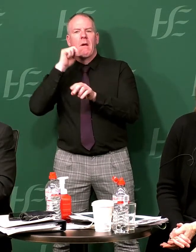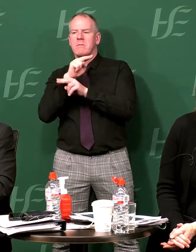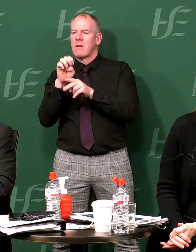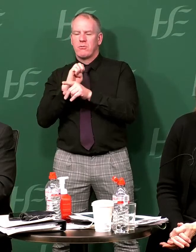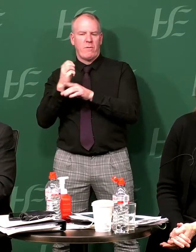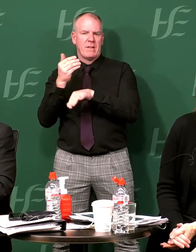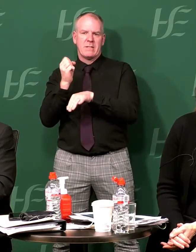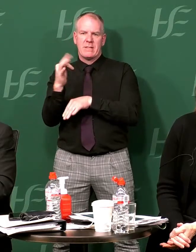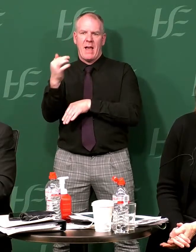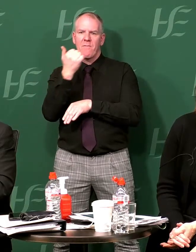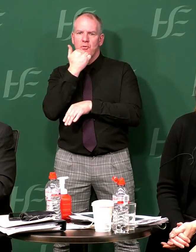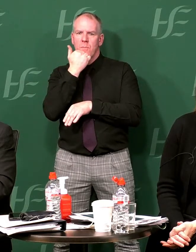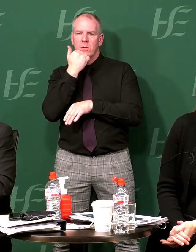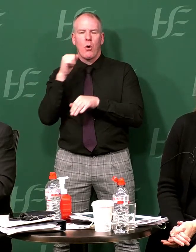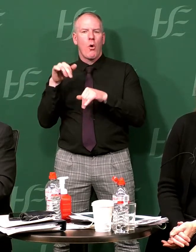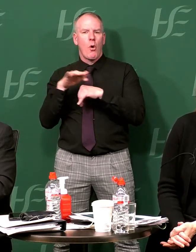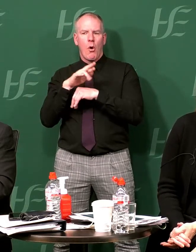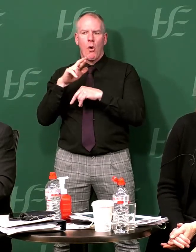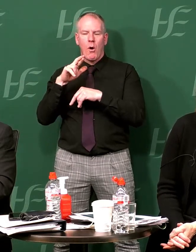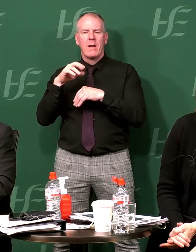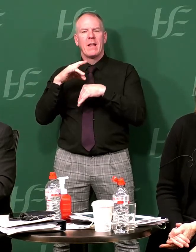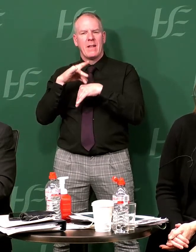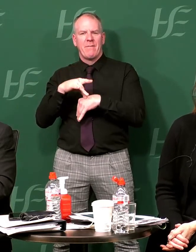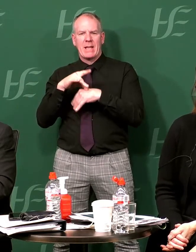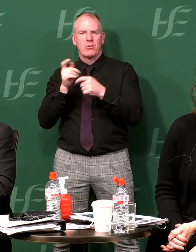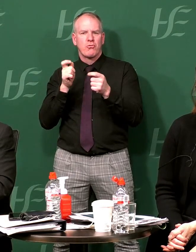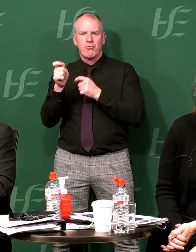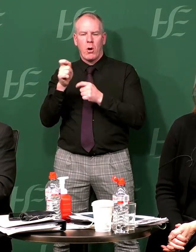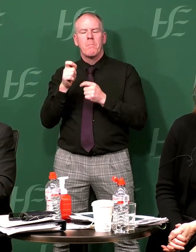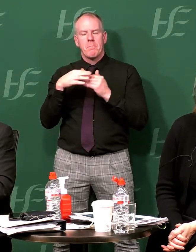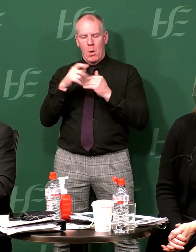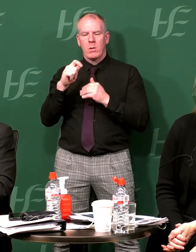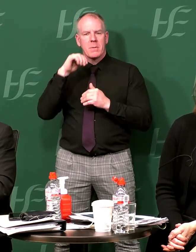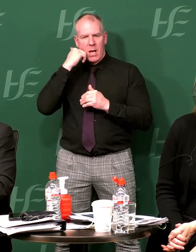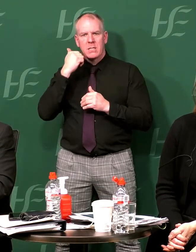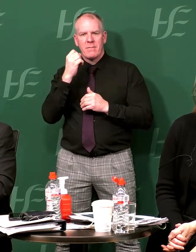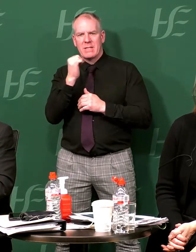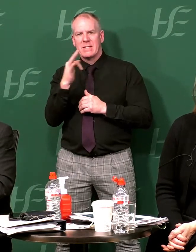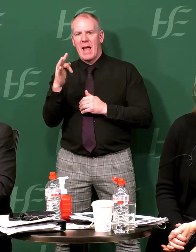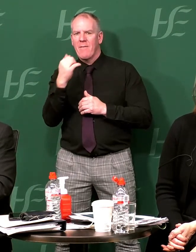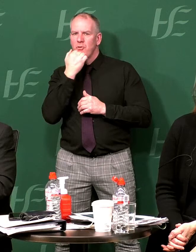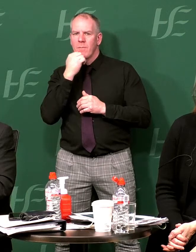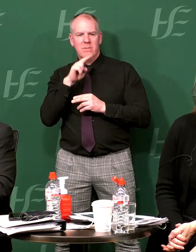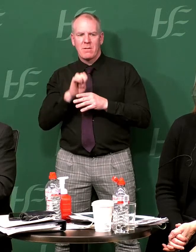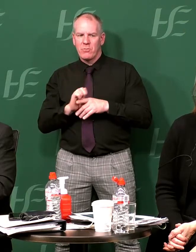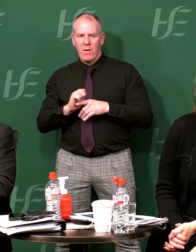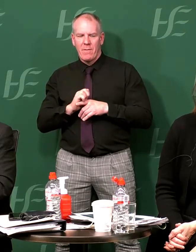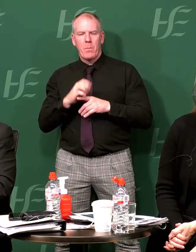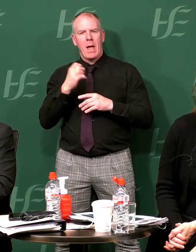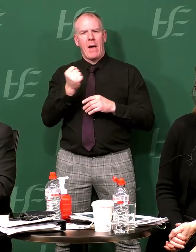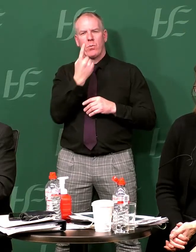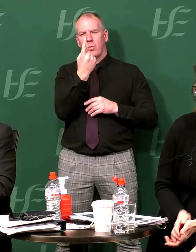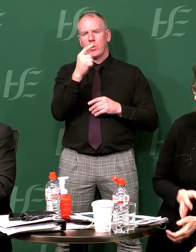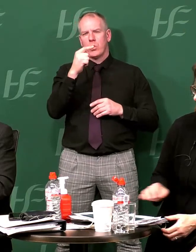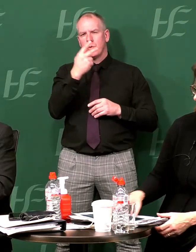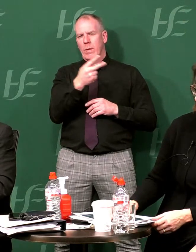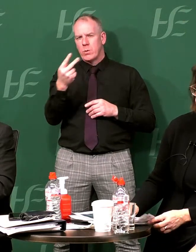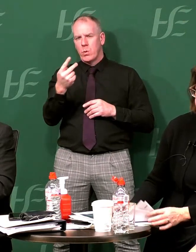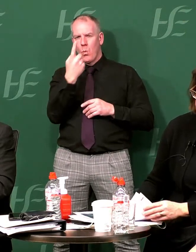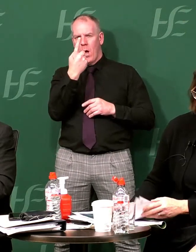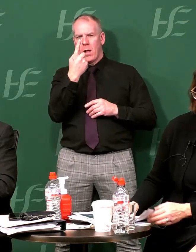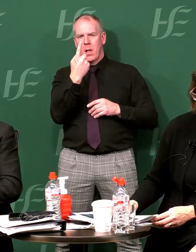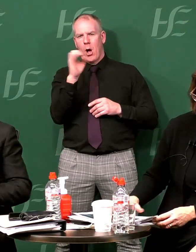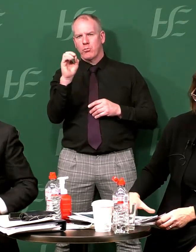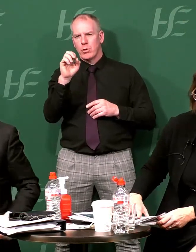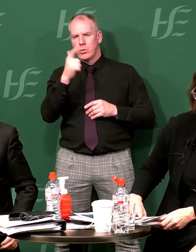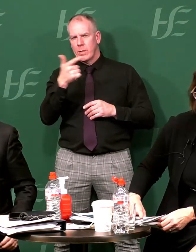staffing or infection prevention control, but predominantly staffing. And we have today about 122 beds, I think,